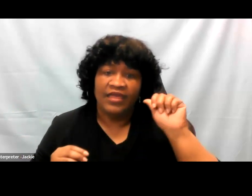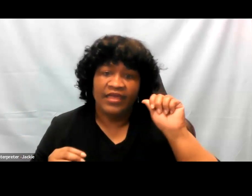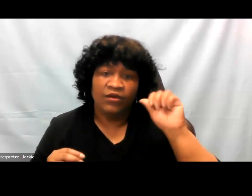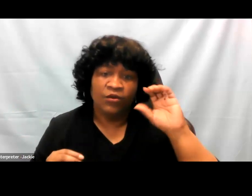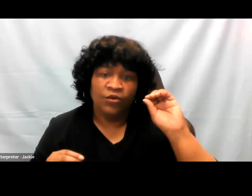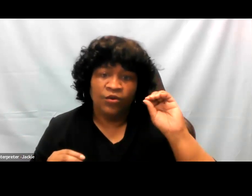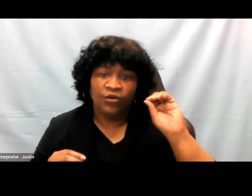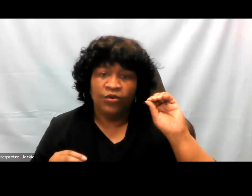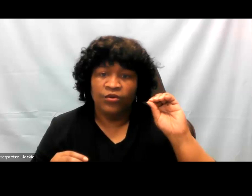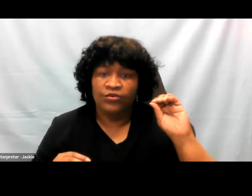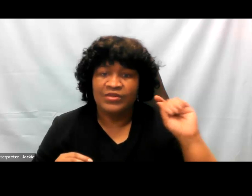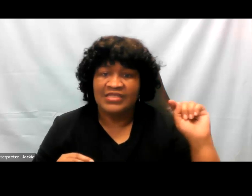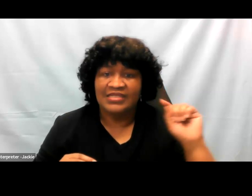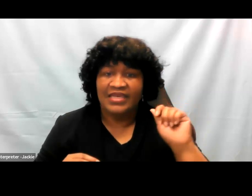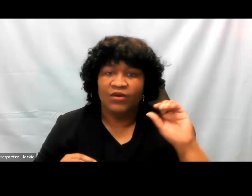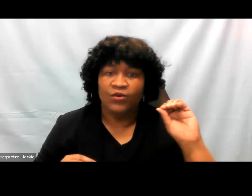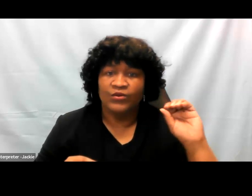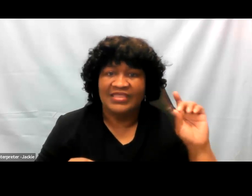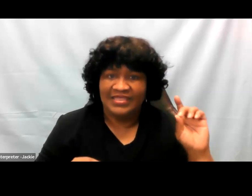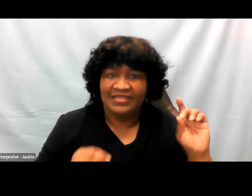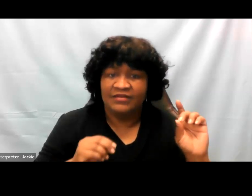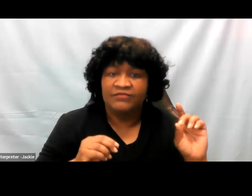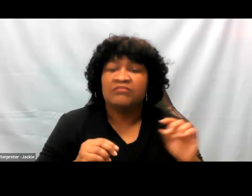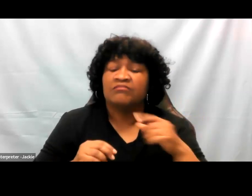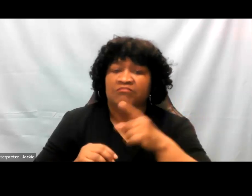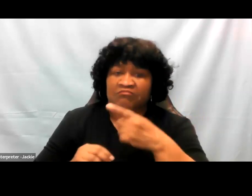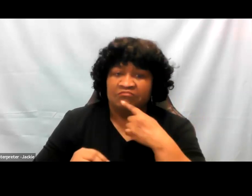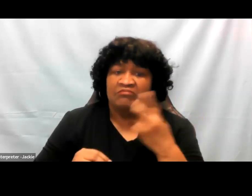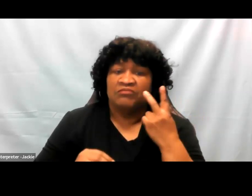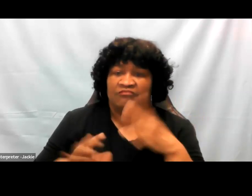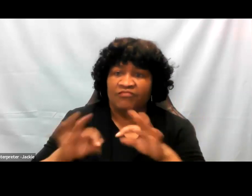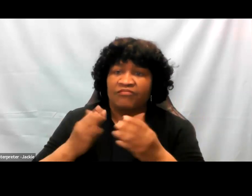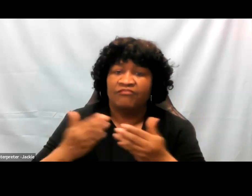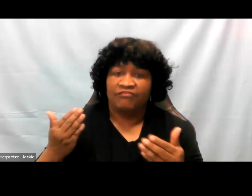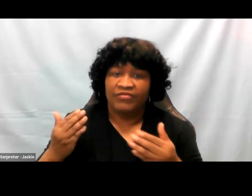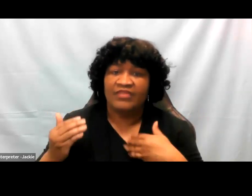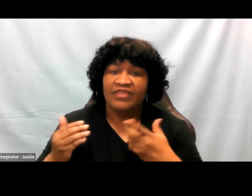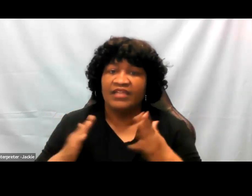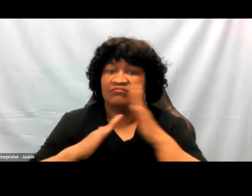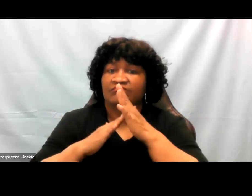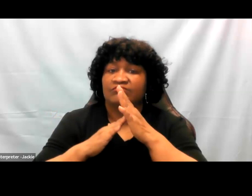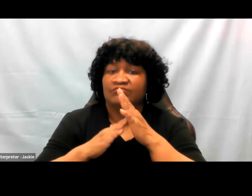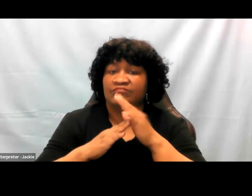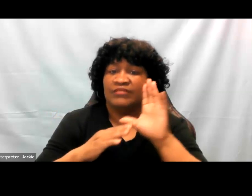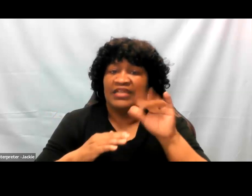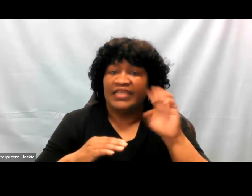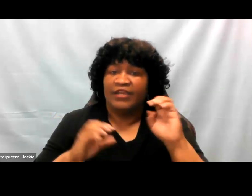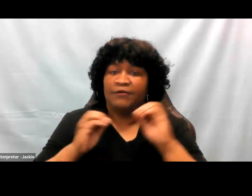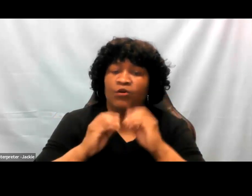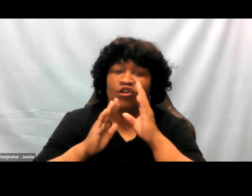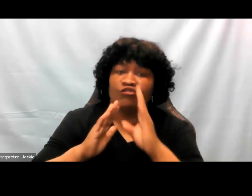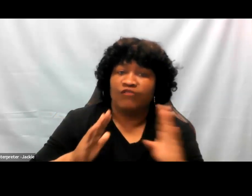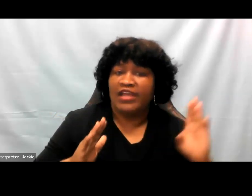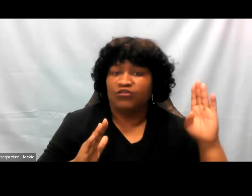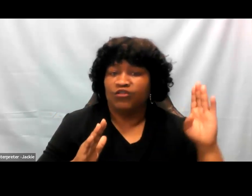Thanks, Kimberly. So two pieces there. One, making that ideal continuum of care more granular, which may